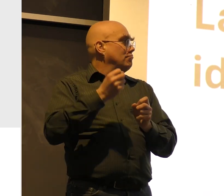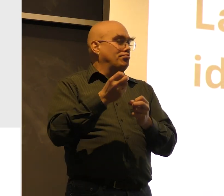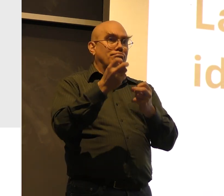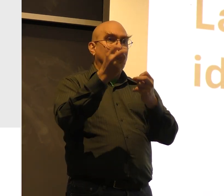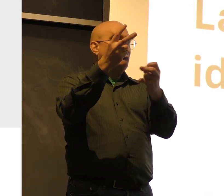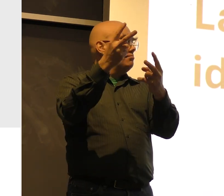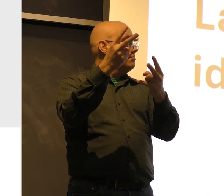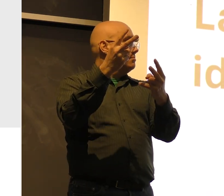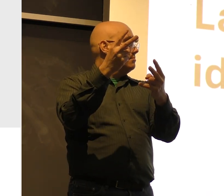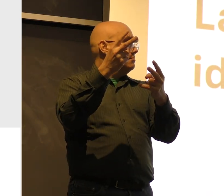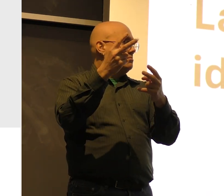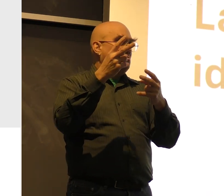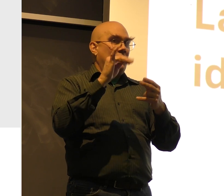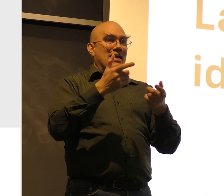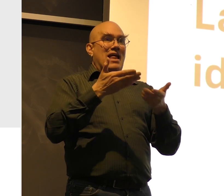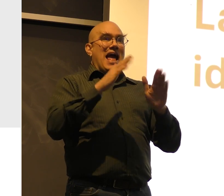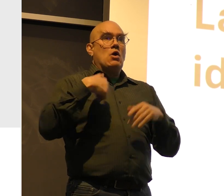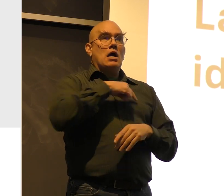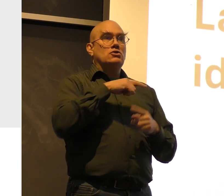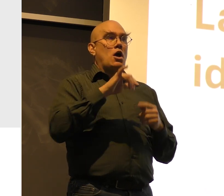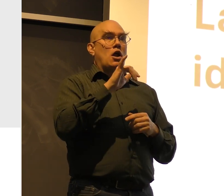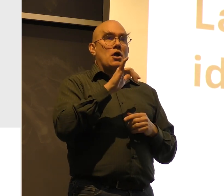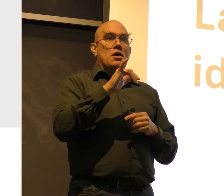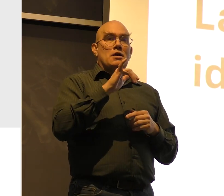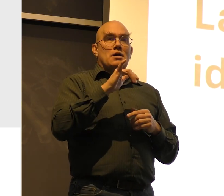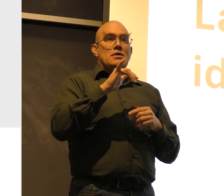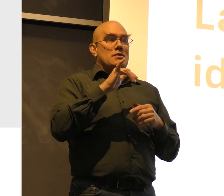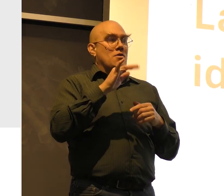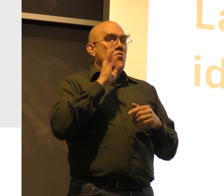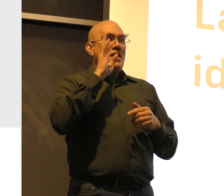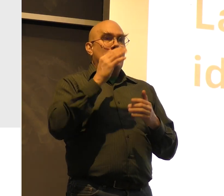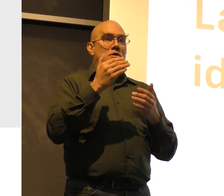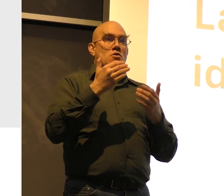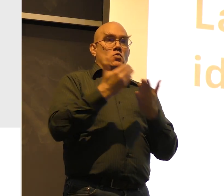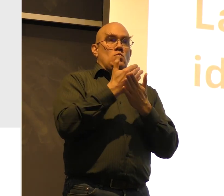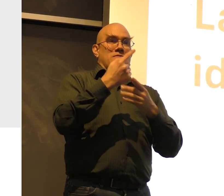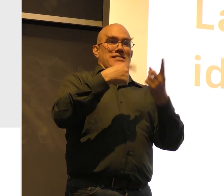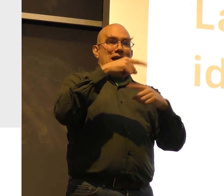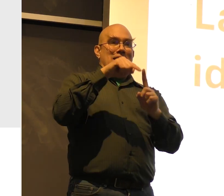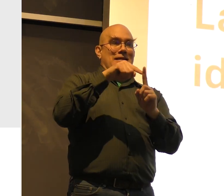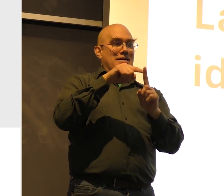perspectives, different experiences. They're all populated there. And that allows us to create new